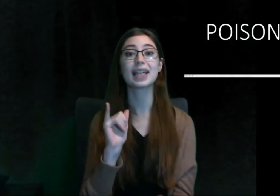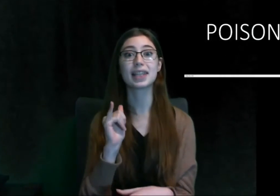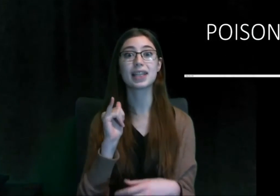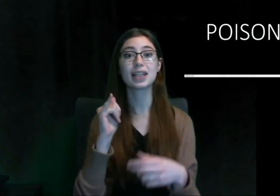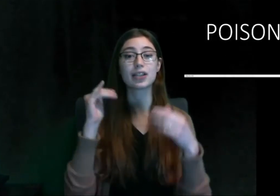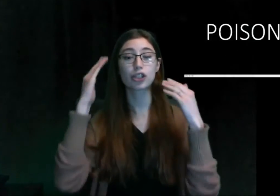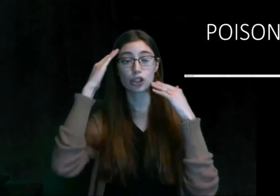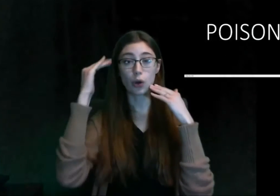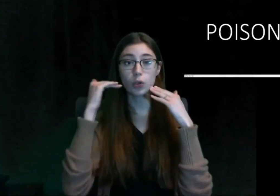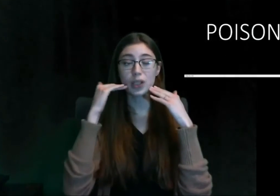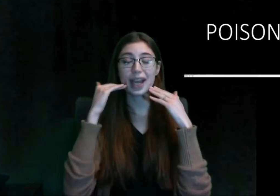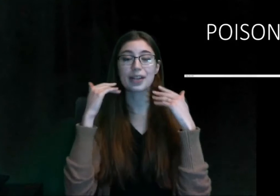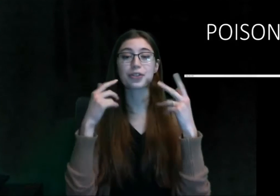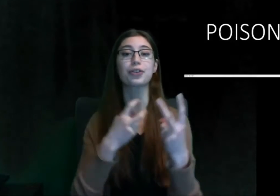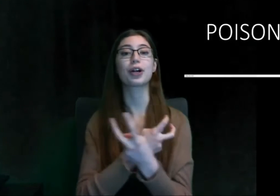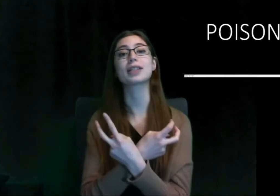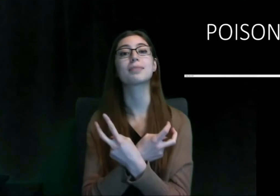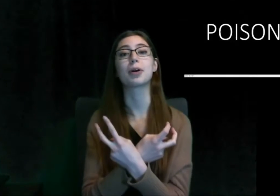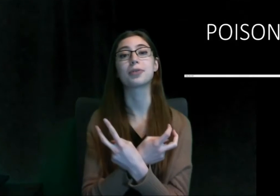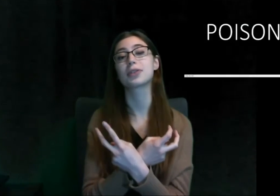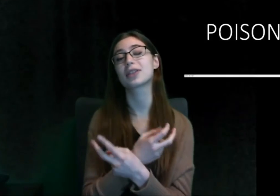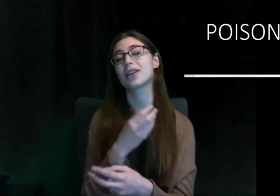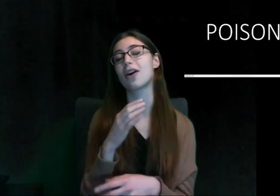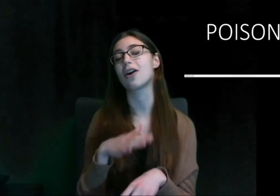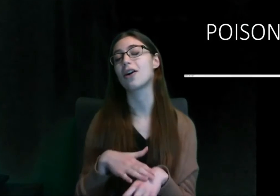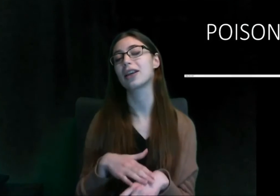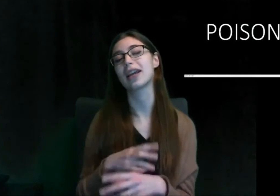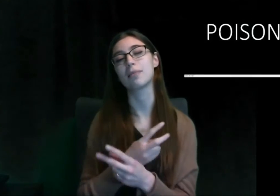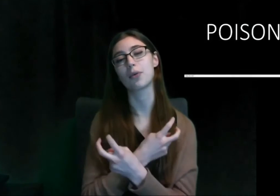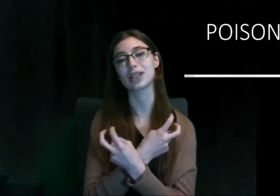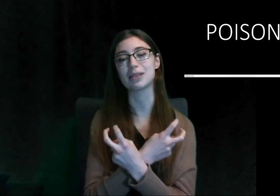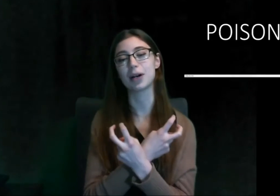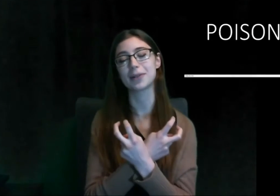the skull and crossbones on a poison bottle.